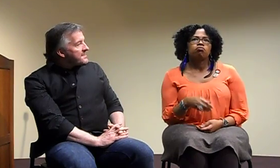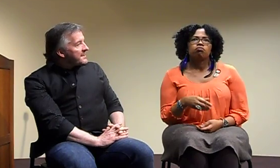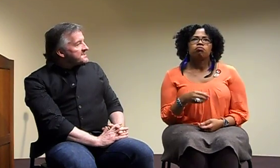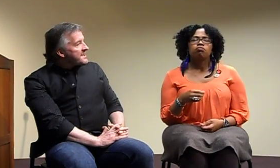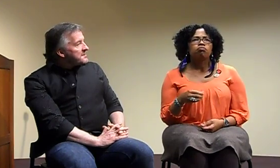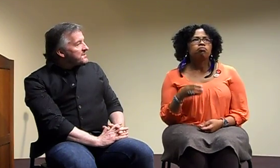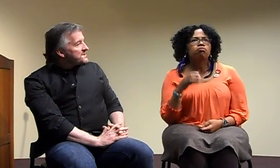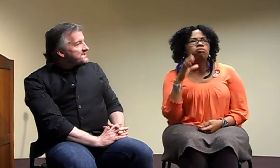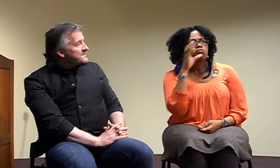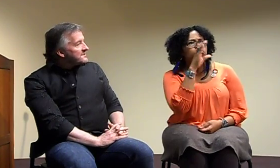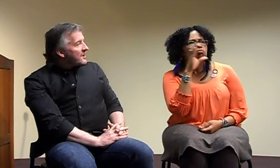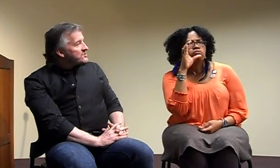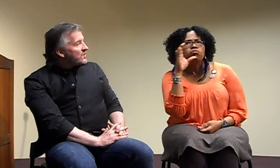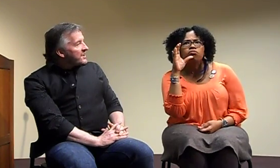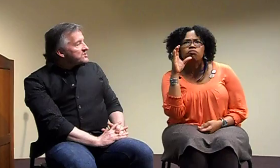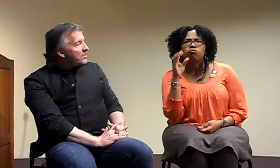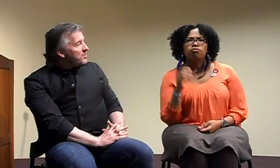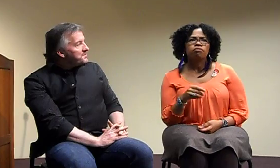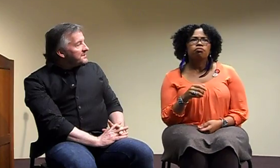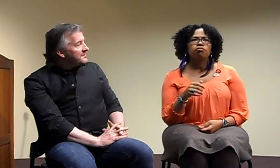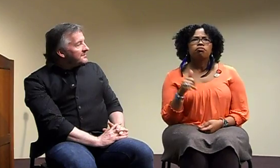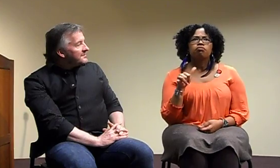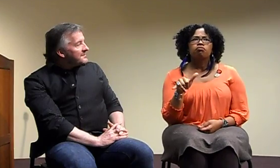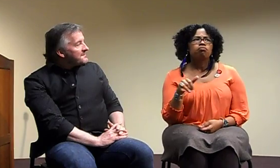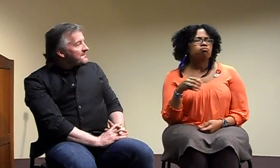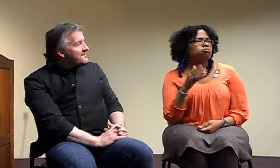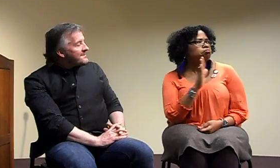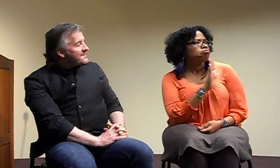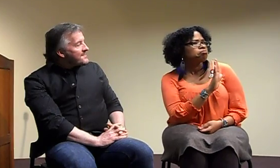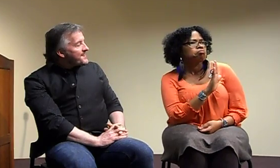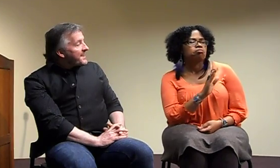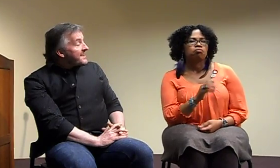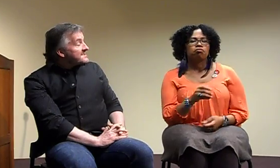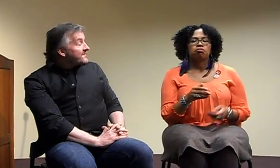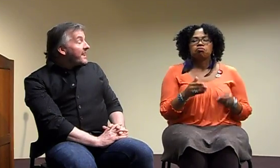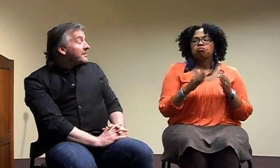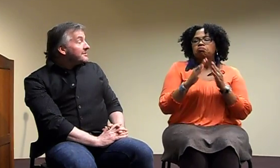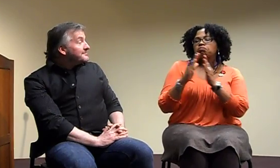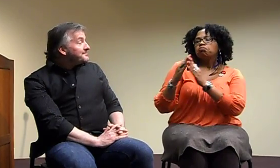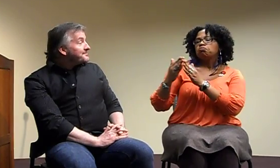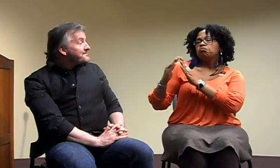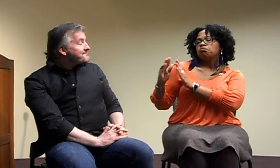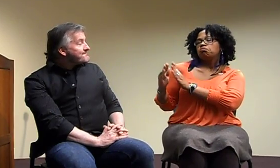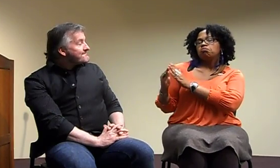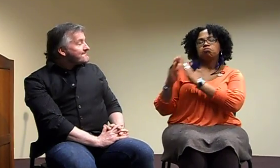that his neighbors are trying to open the gates of hell.